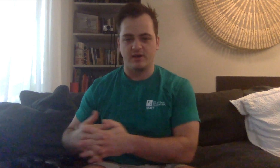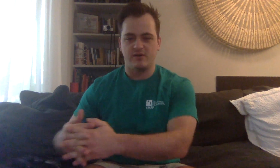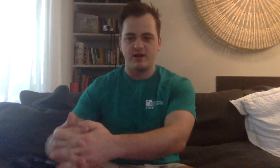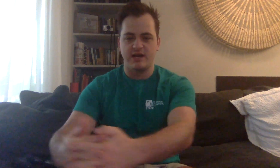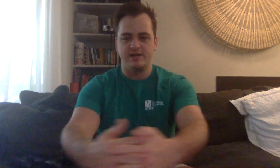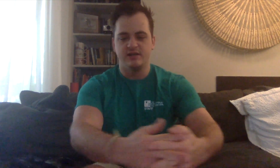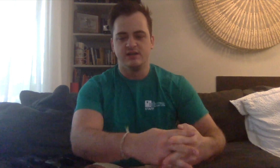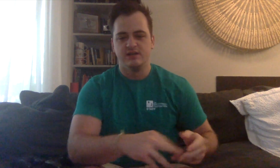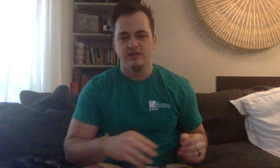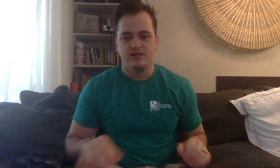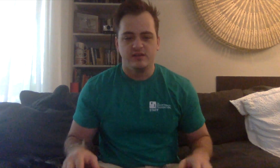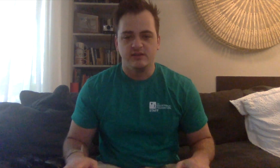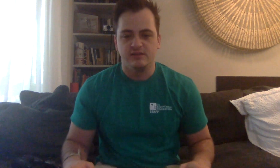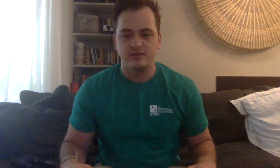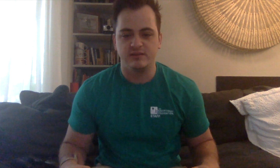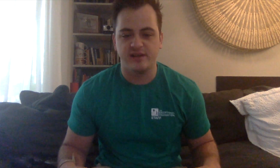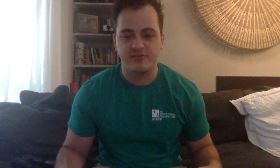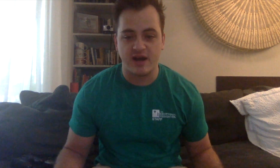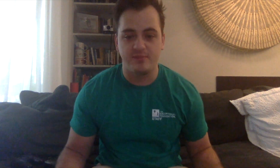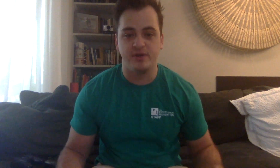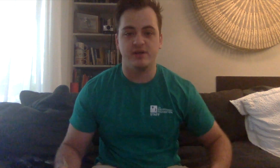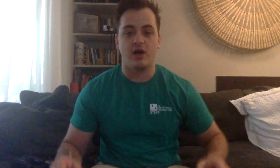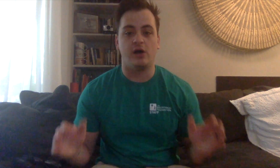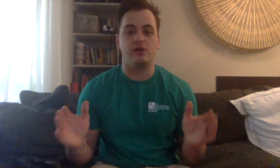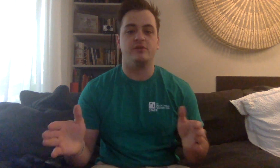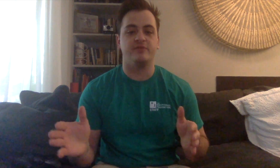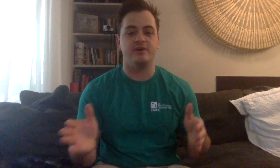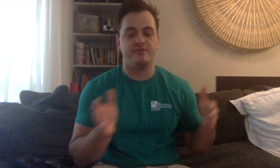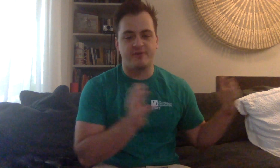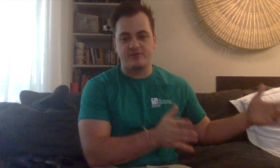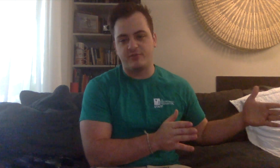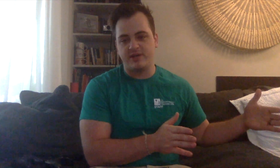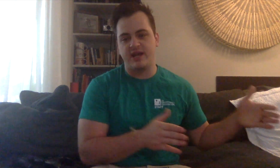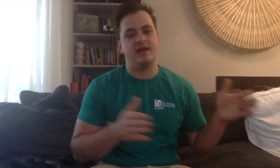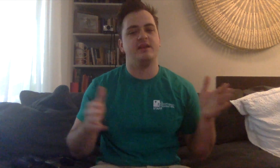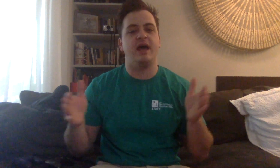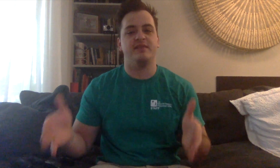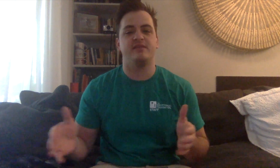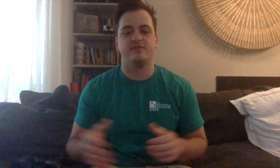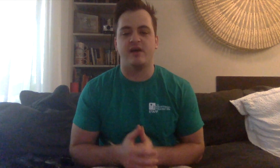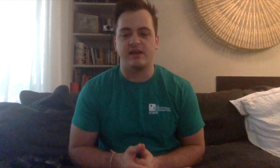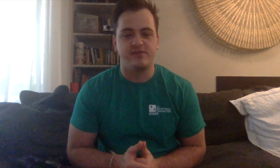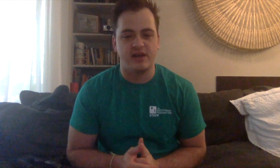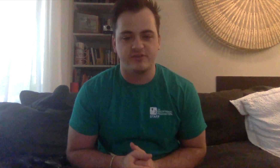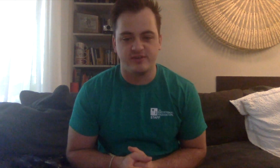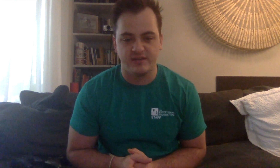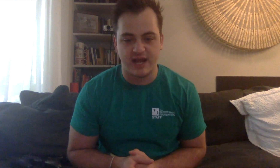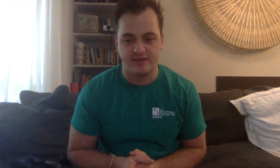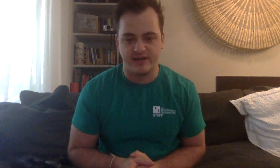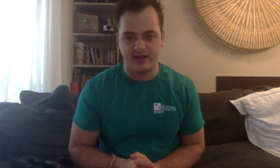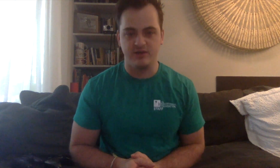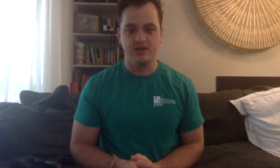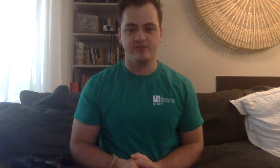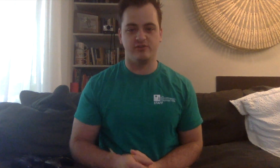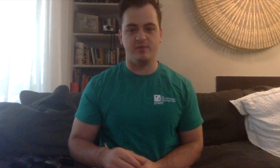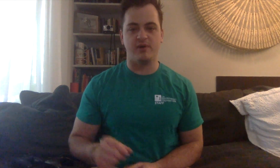All right. Let's try to put all of the first one and the second section together now. So remember,